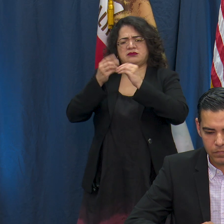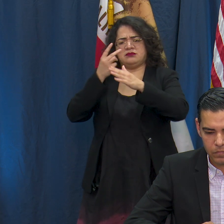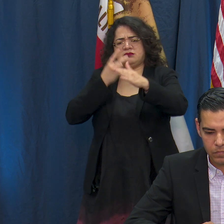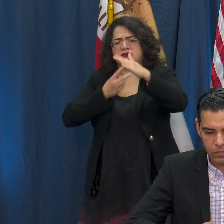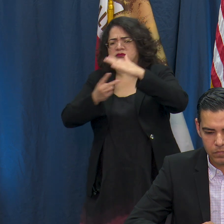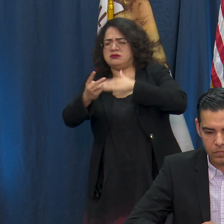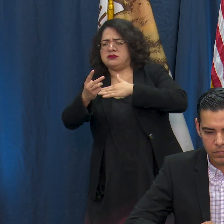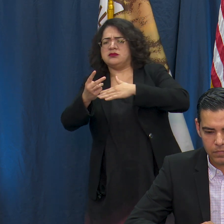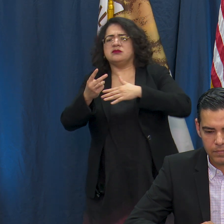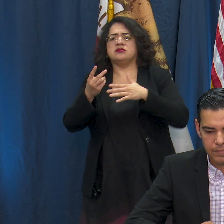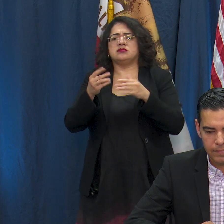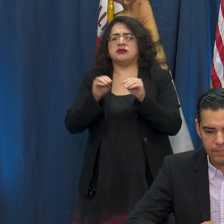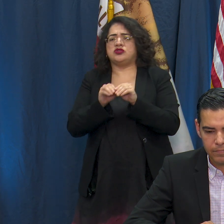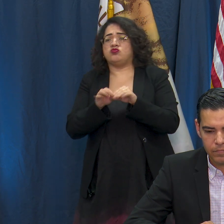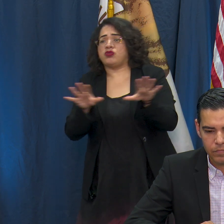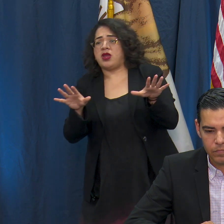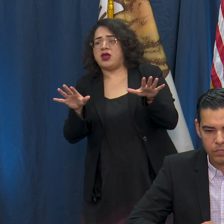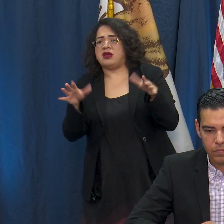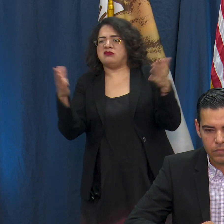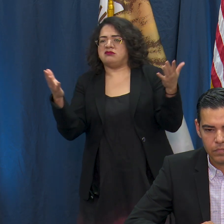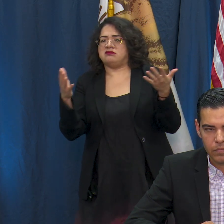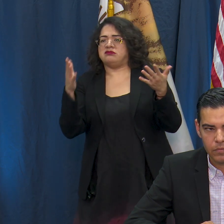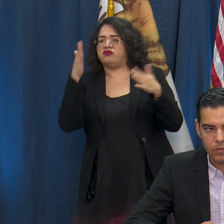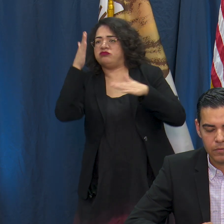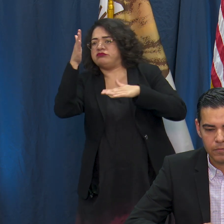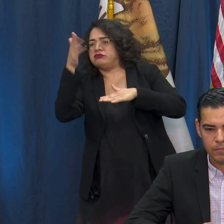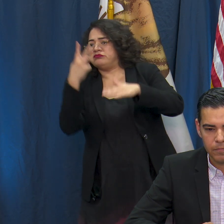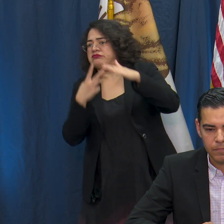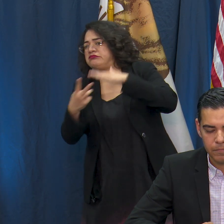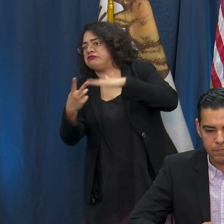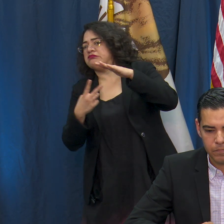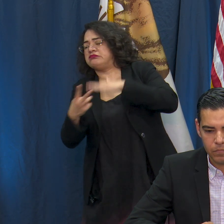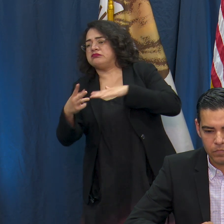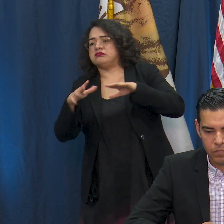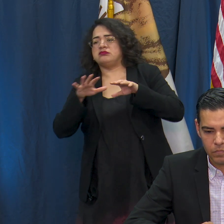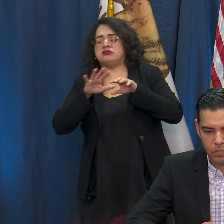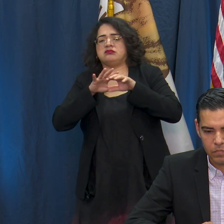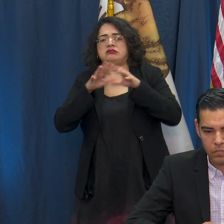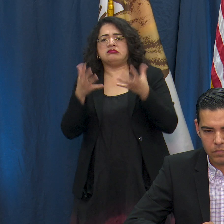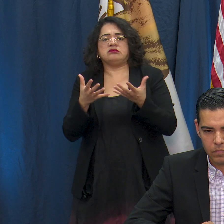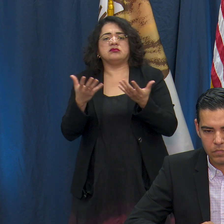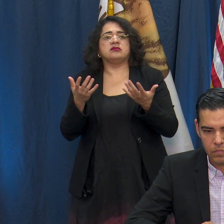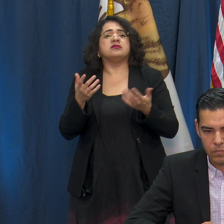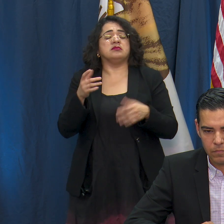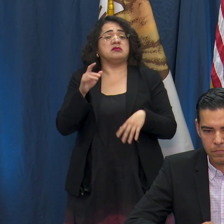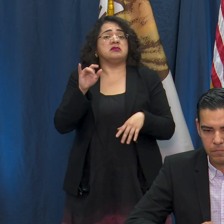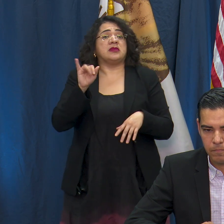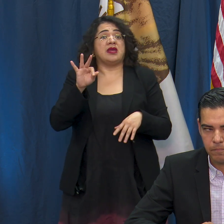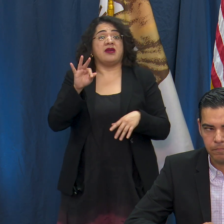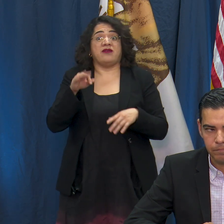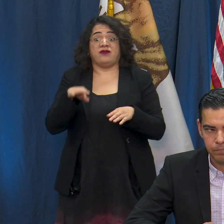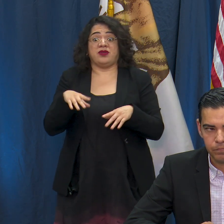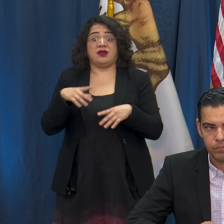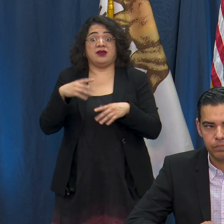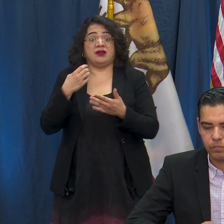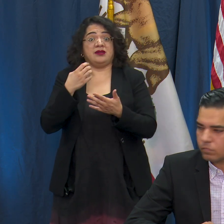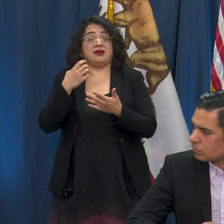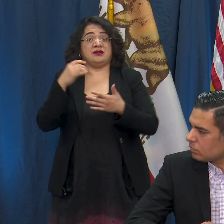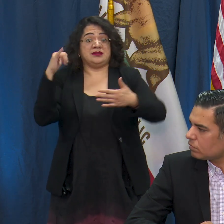the coronavirus? And if so, does it show what would happen if the current government orders were lifted?